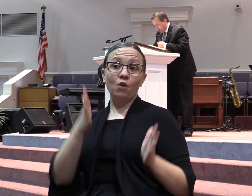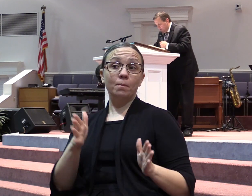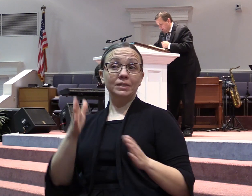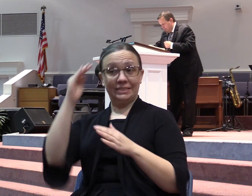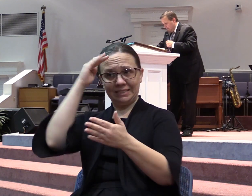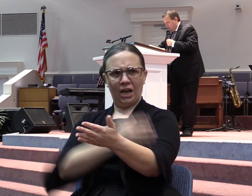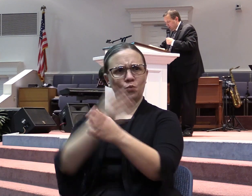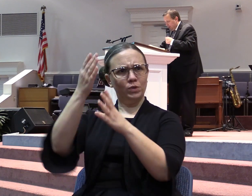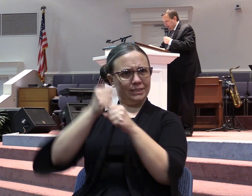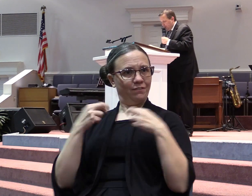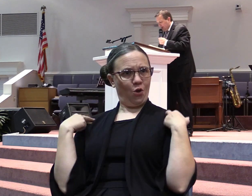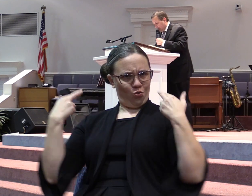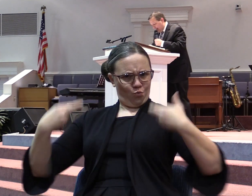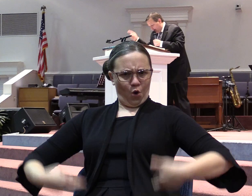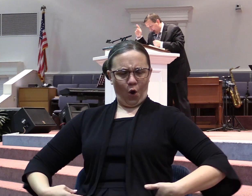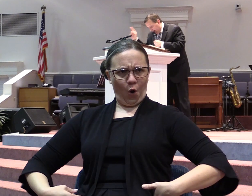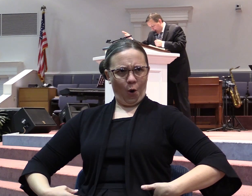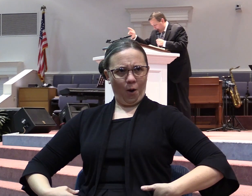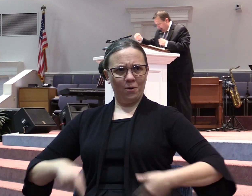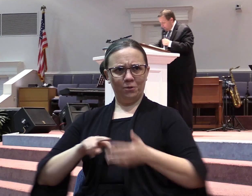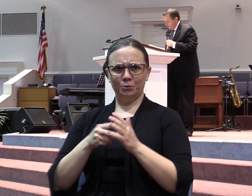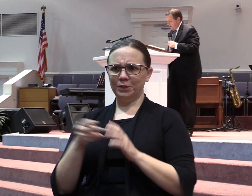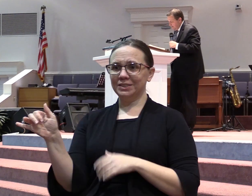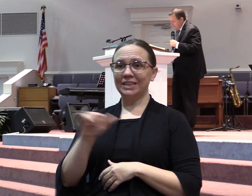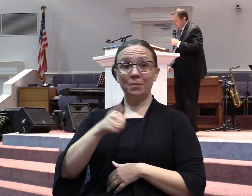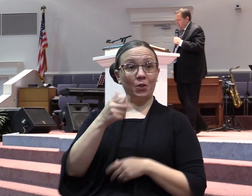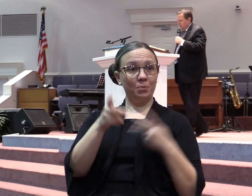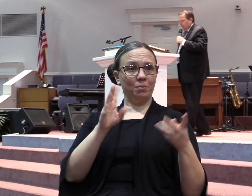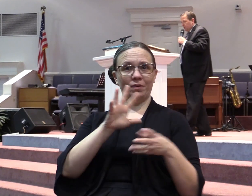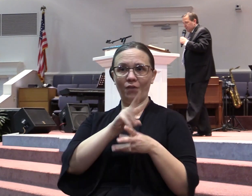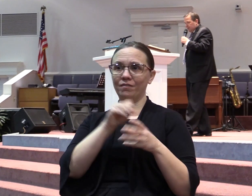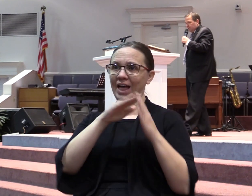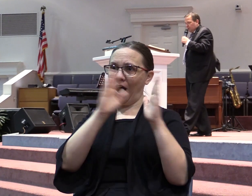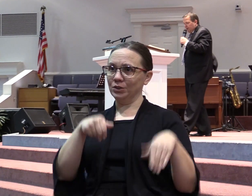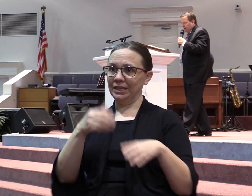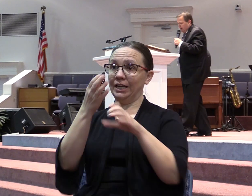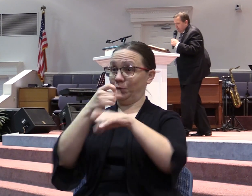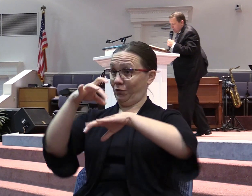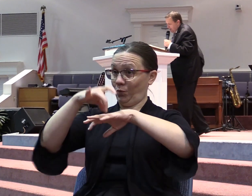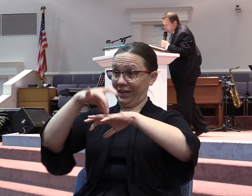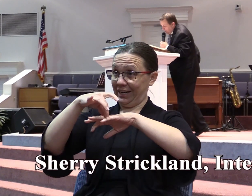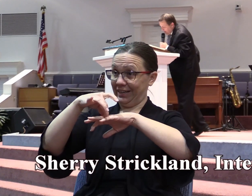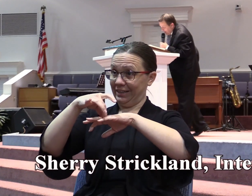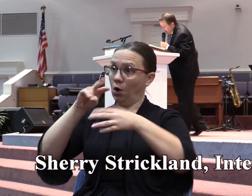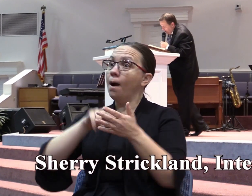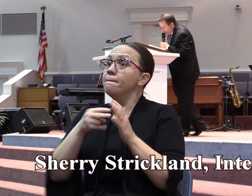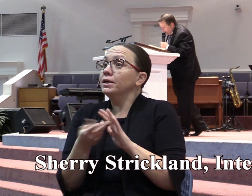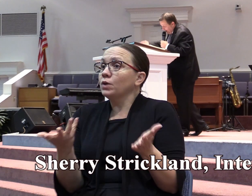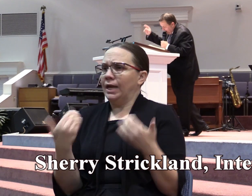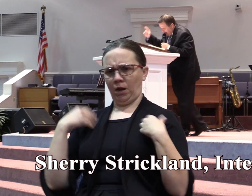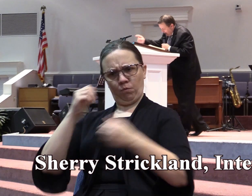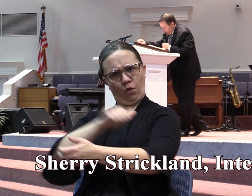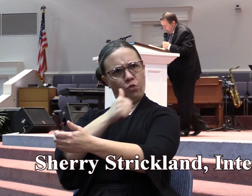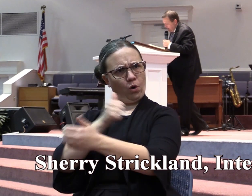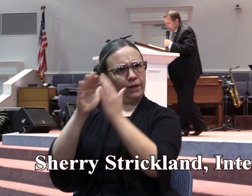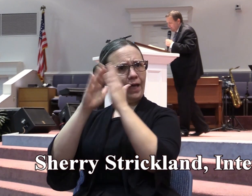robe, which means he dressed like everybody else in the house. That's right. He received a ring, which means he had authority